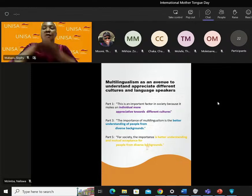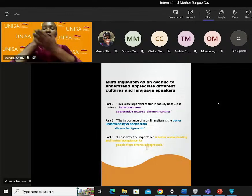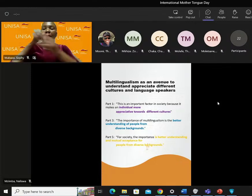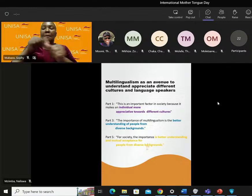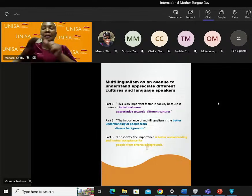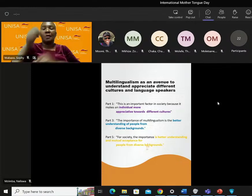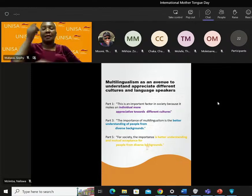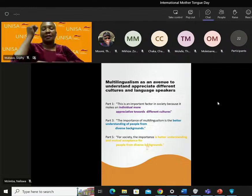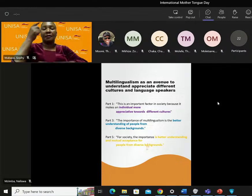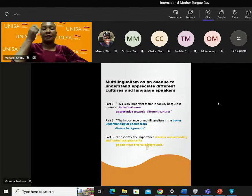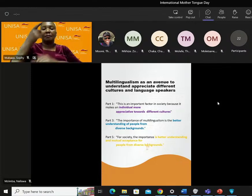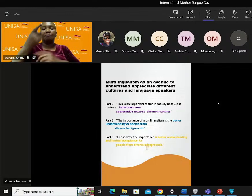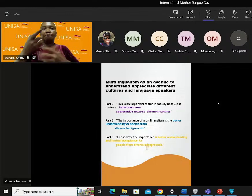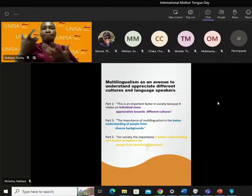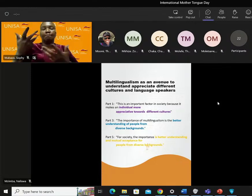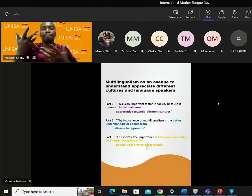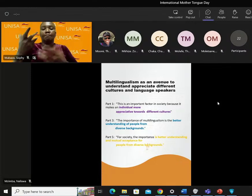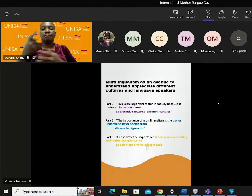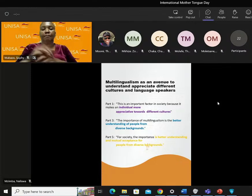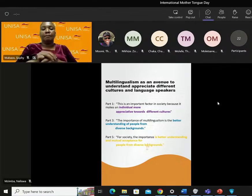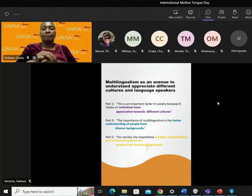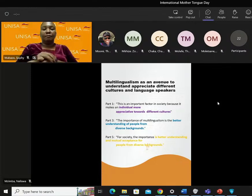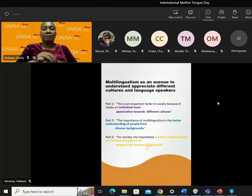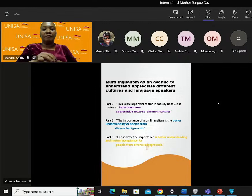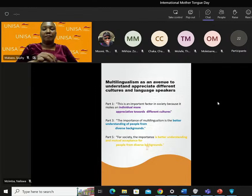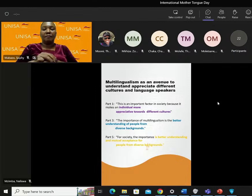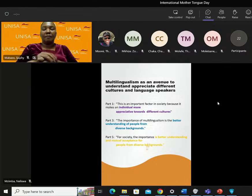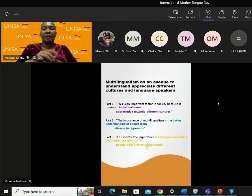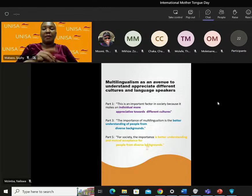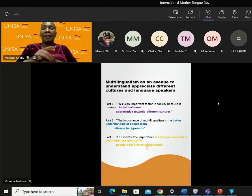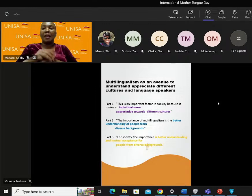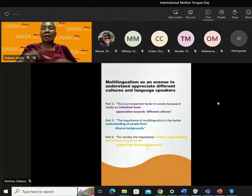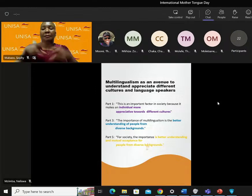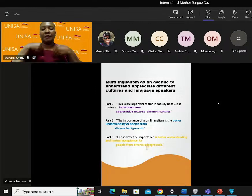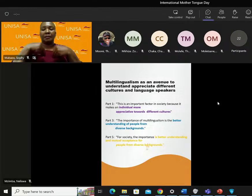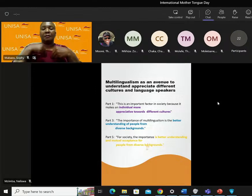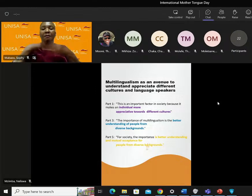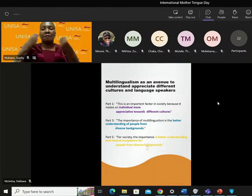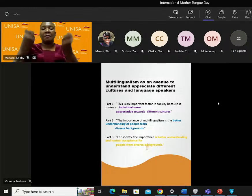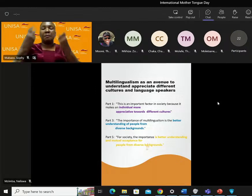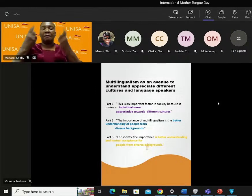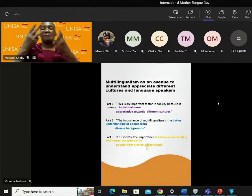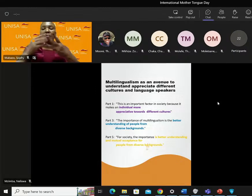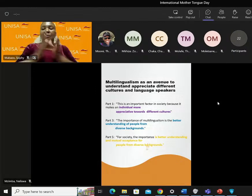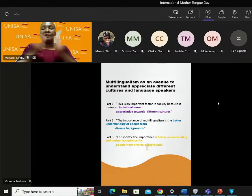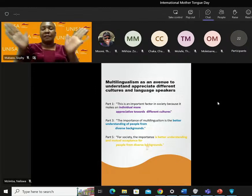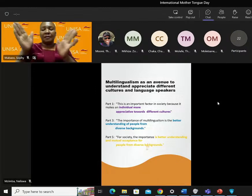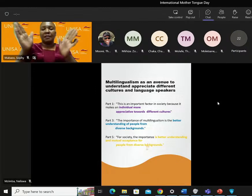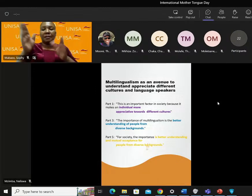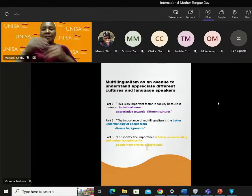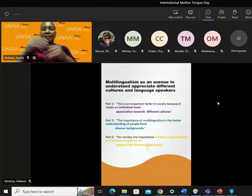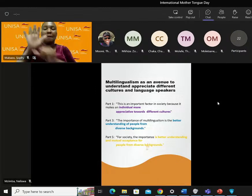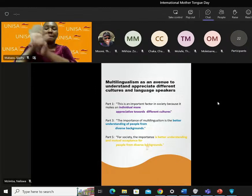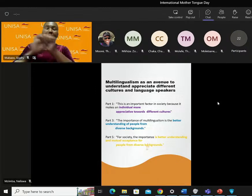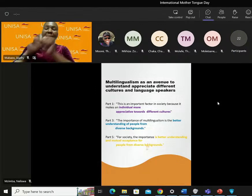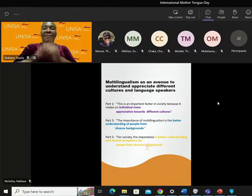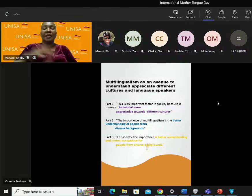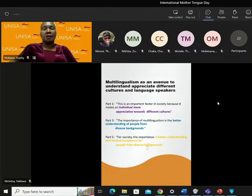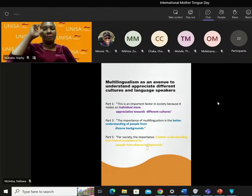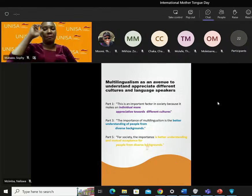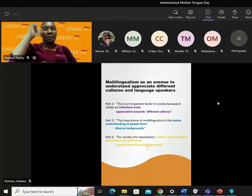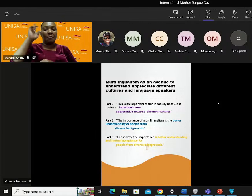understand and mutual acceptance for people from diverse backgrounds. Remember that we're